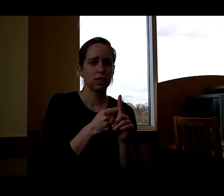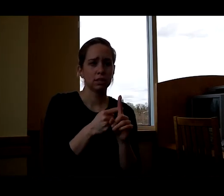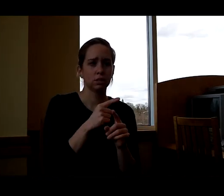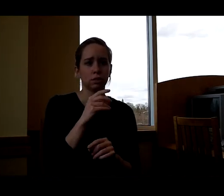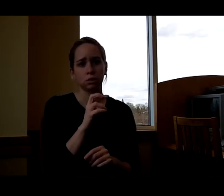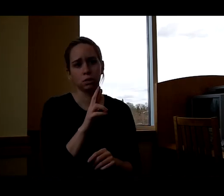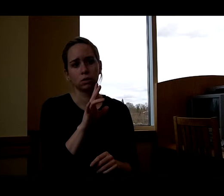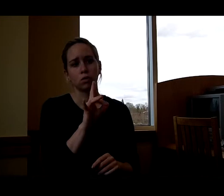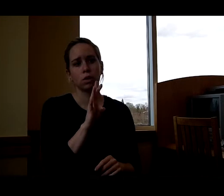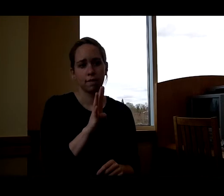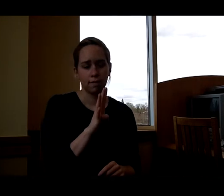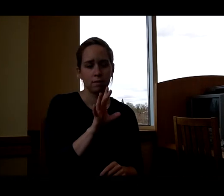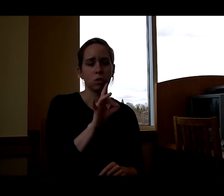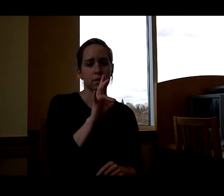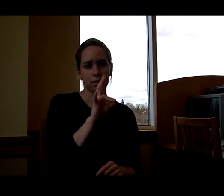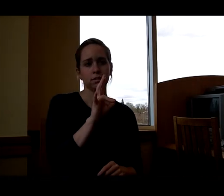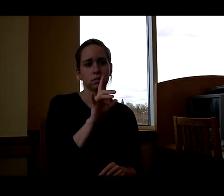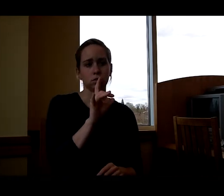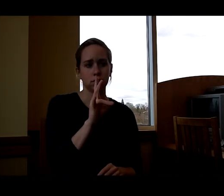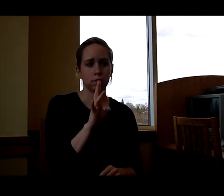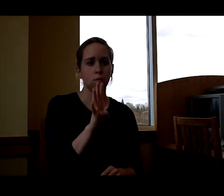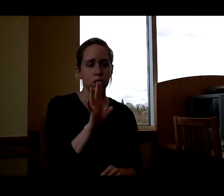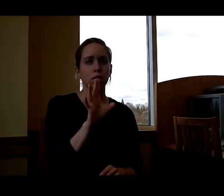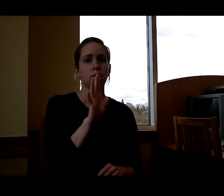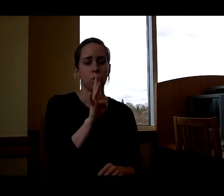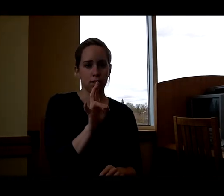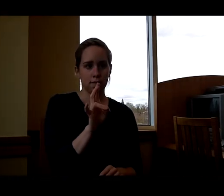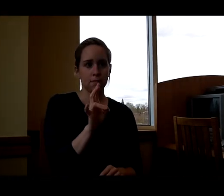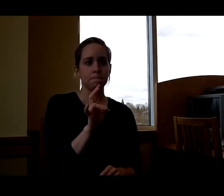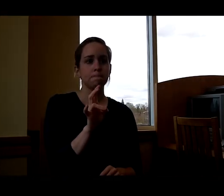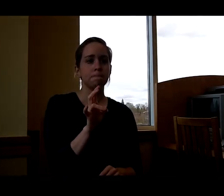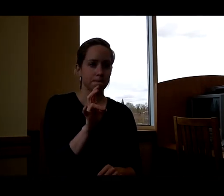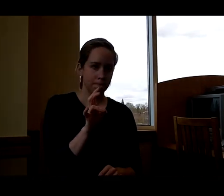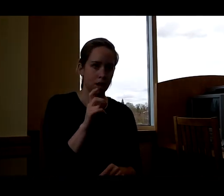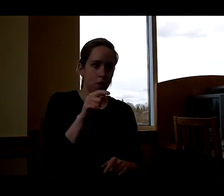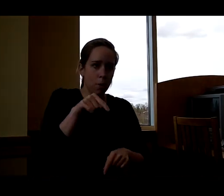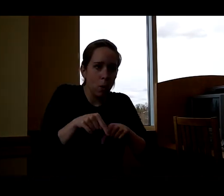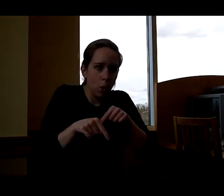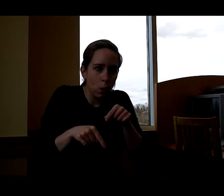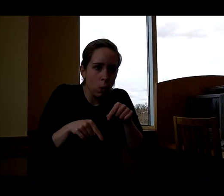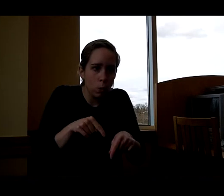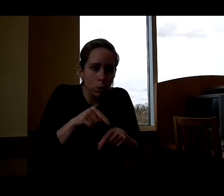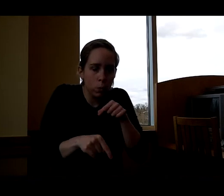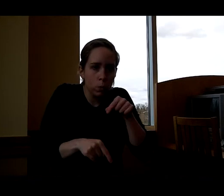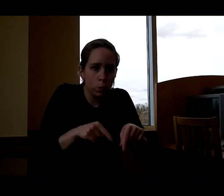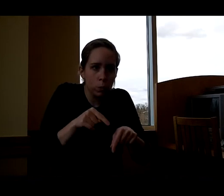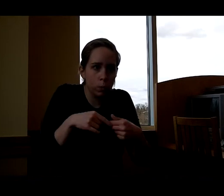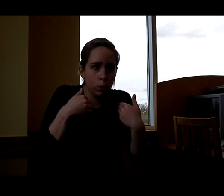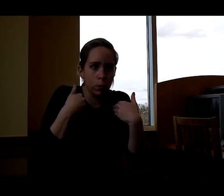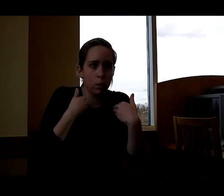degrees or whatever last night, and I went tiptoeing through the tulips this morning, I would have got my shoe